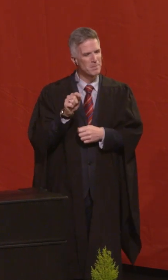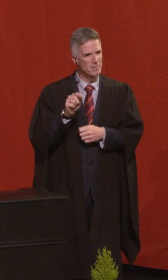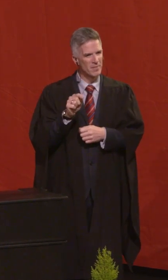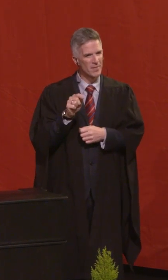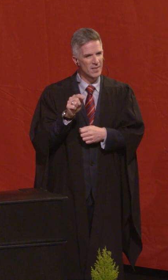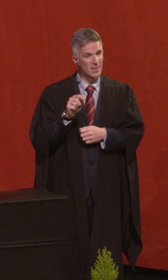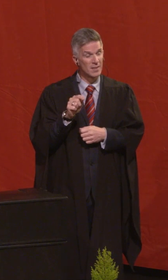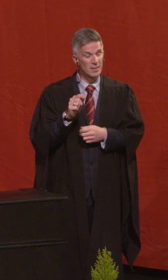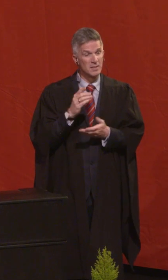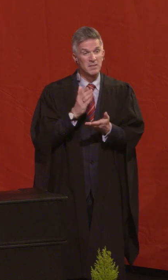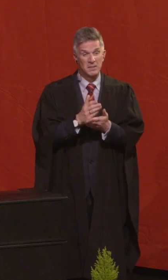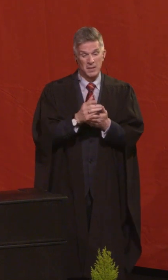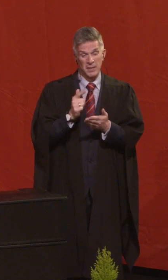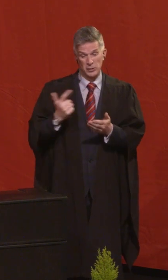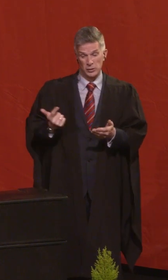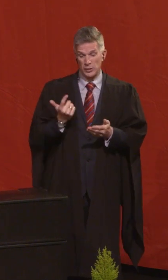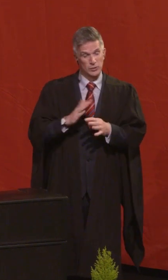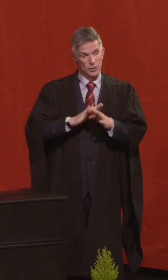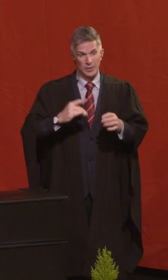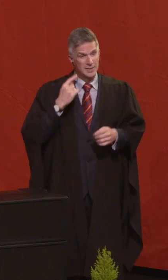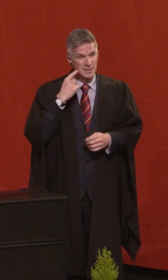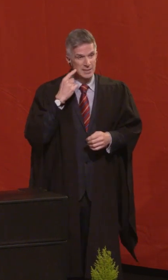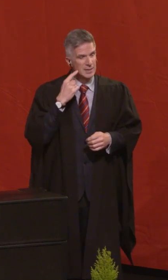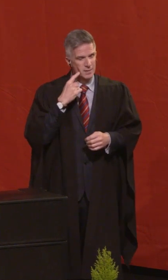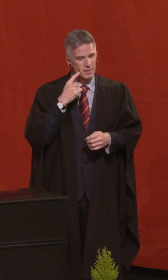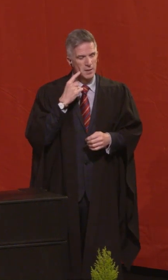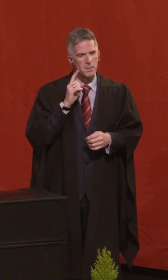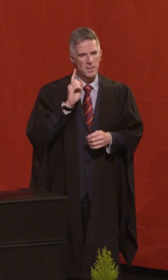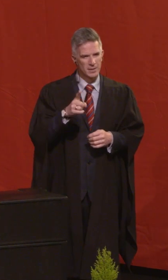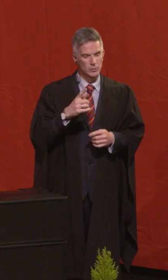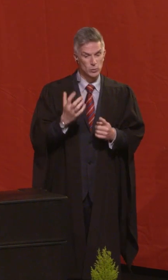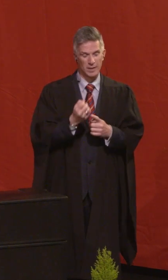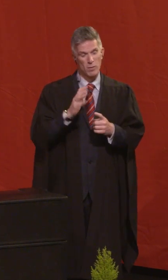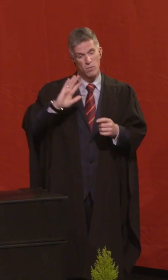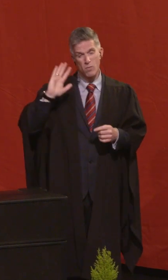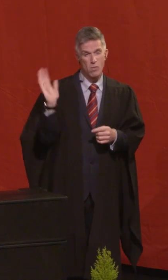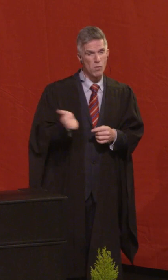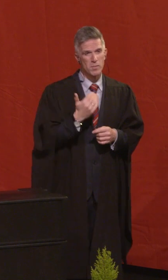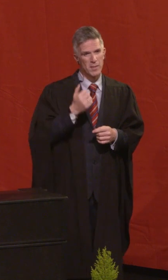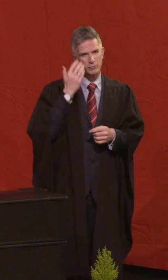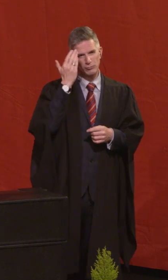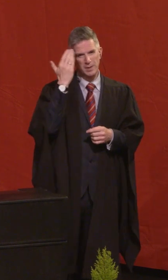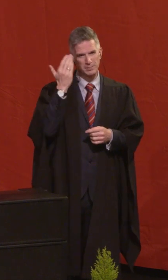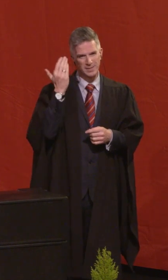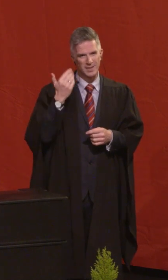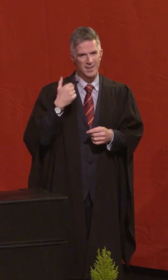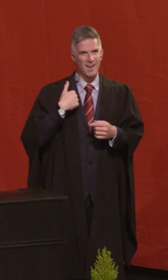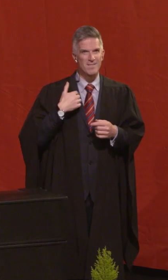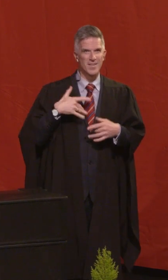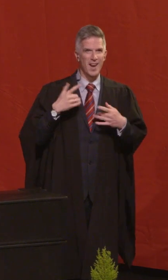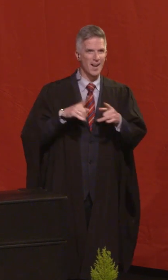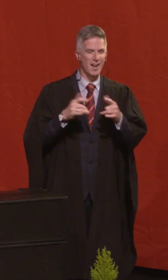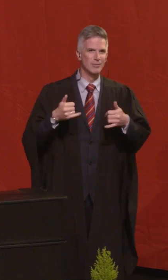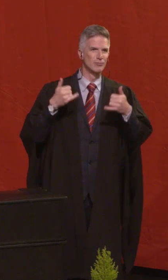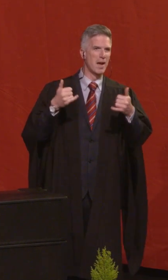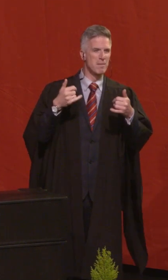And although this journey hasn't been the easiest, but to achieve all my dreams, today I have triumphed.